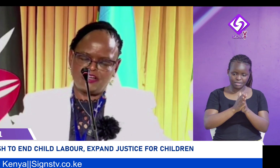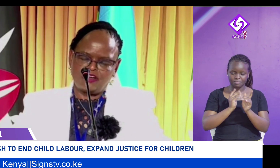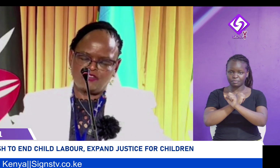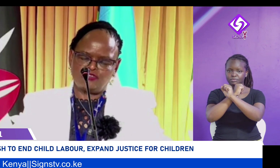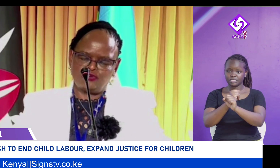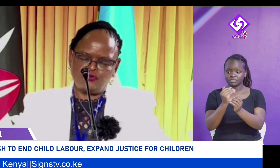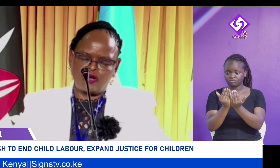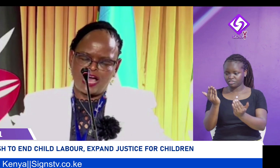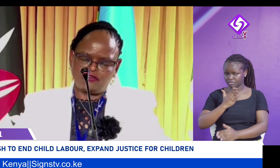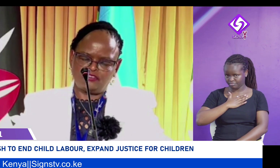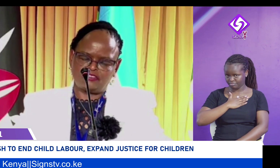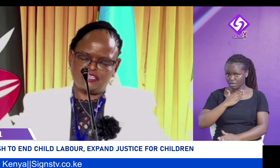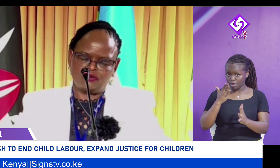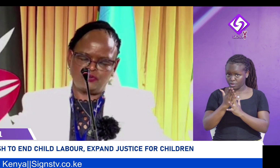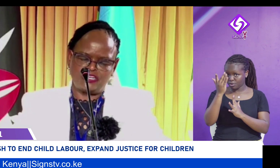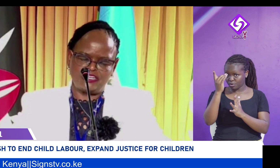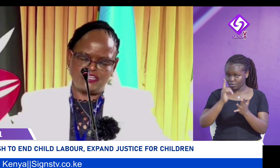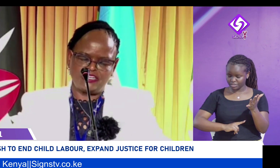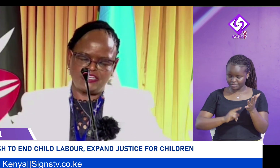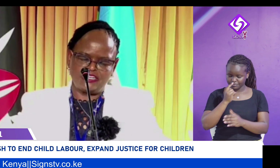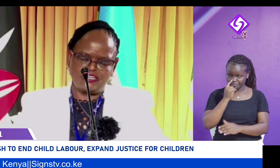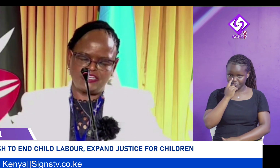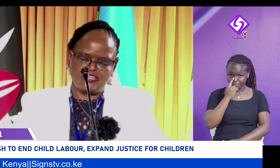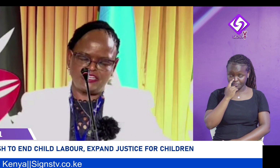children through